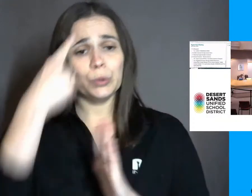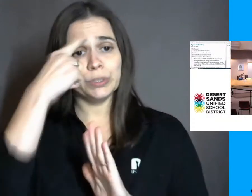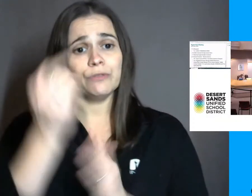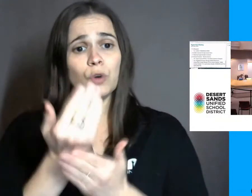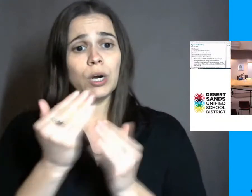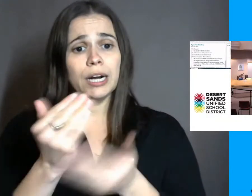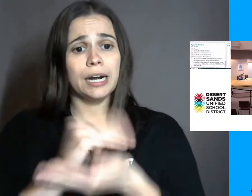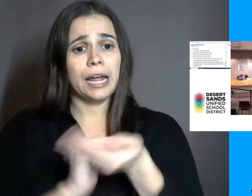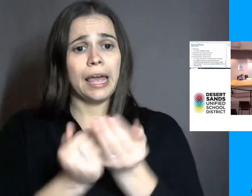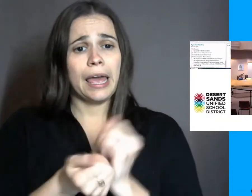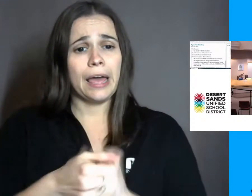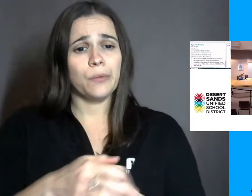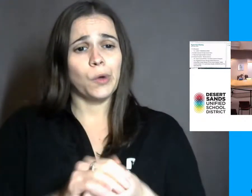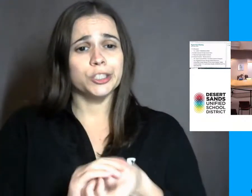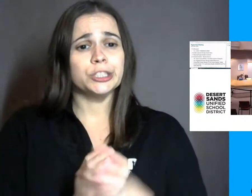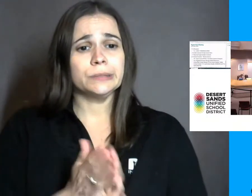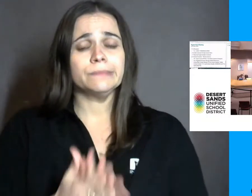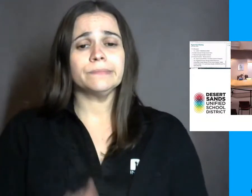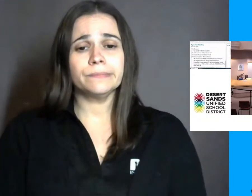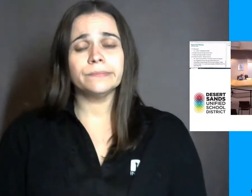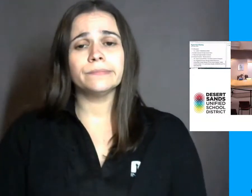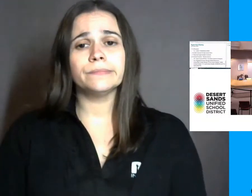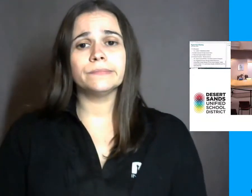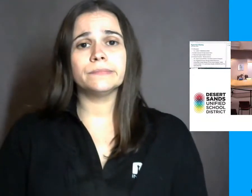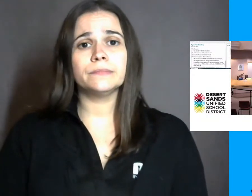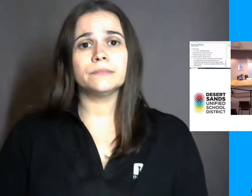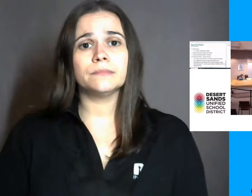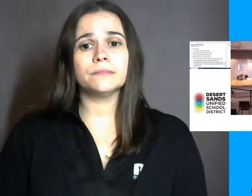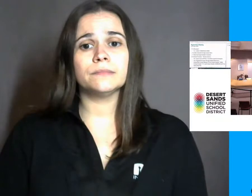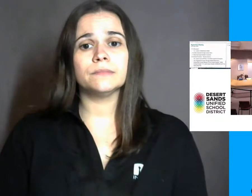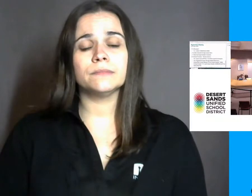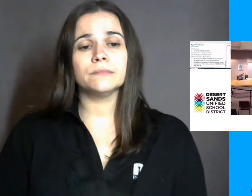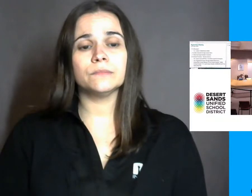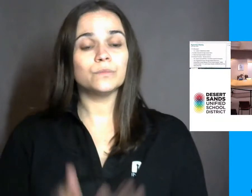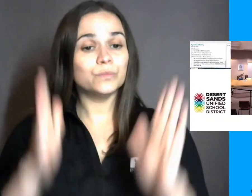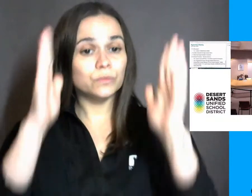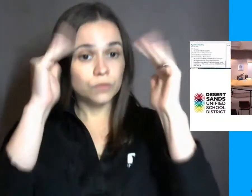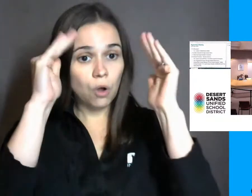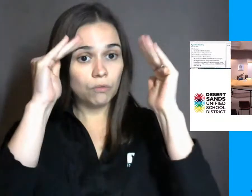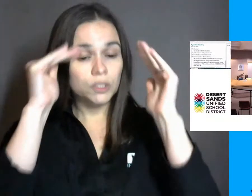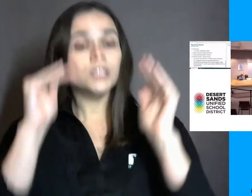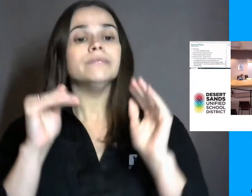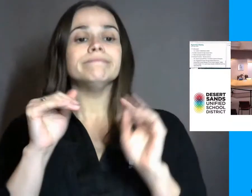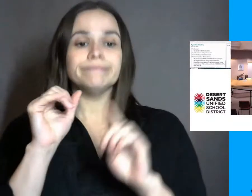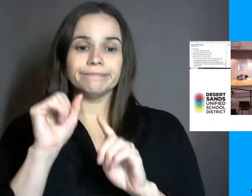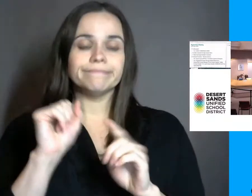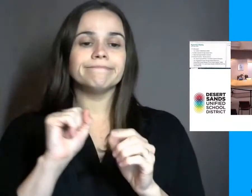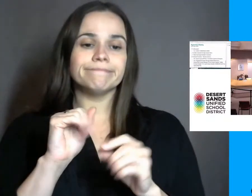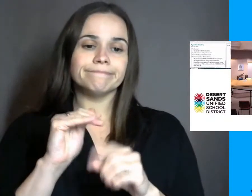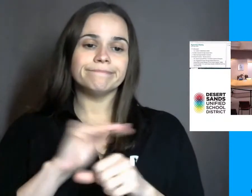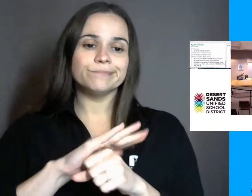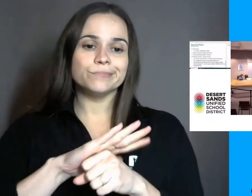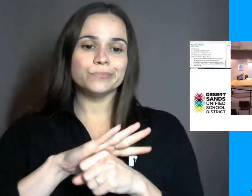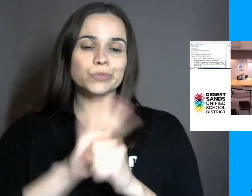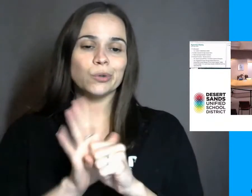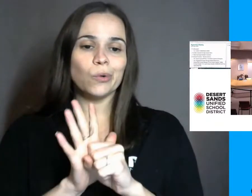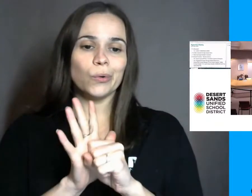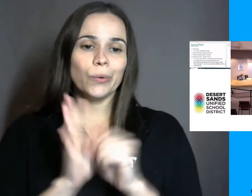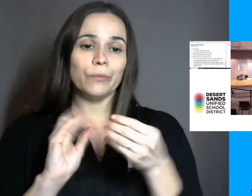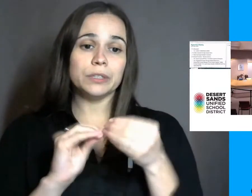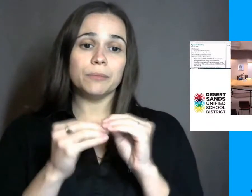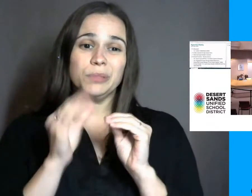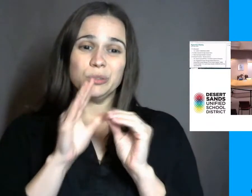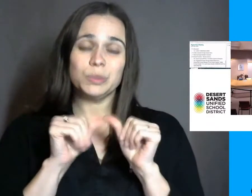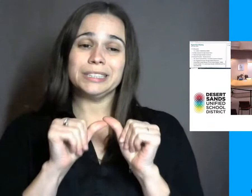these cases will continue to to do so. I look forward to